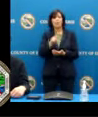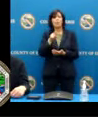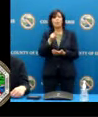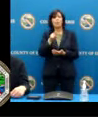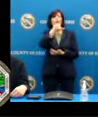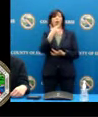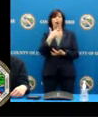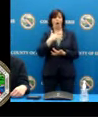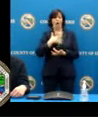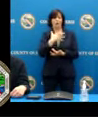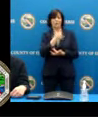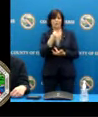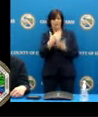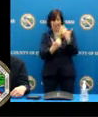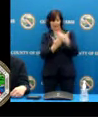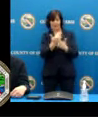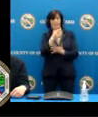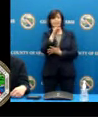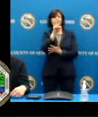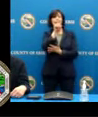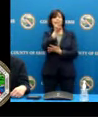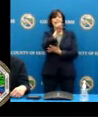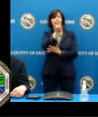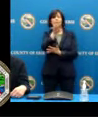Hearts and Hands at